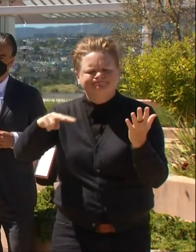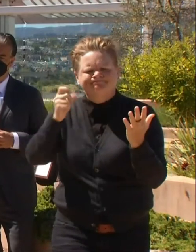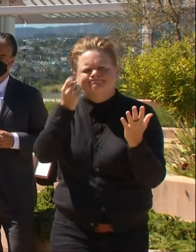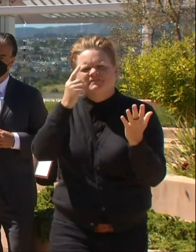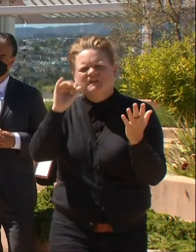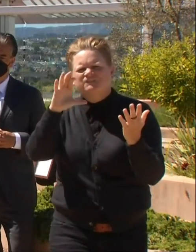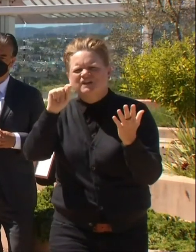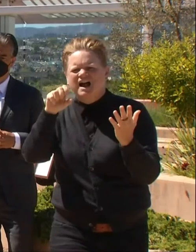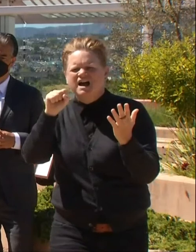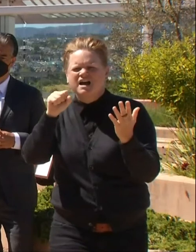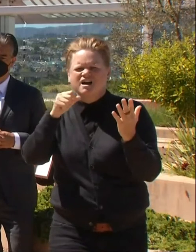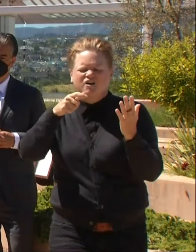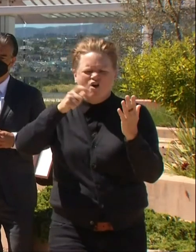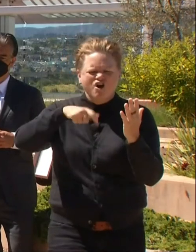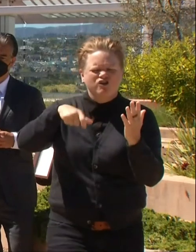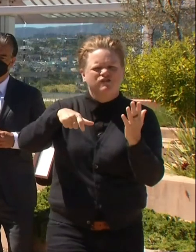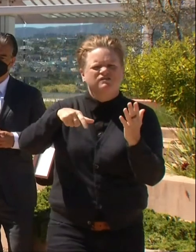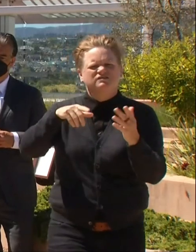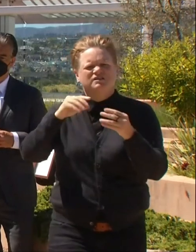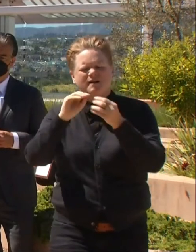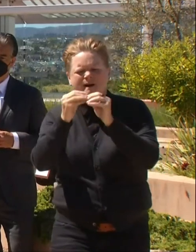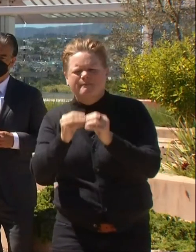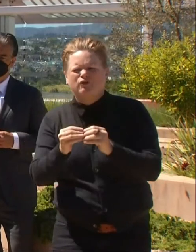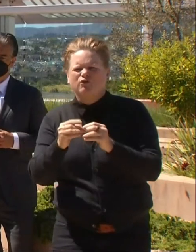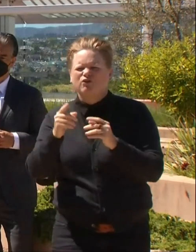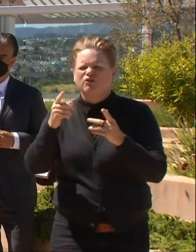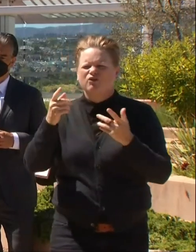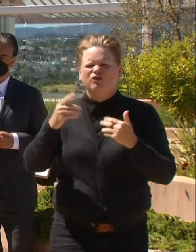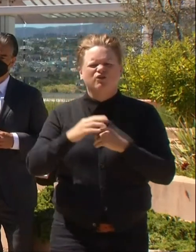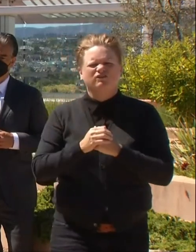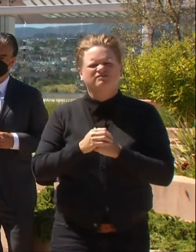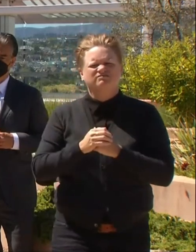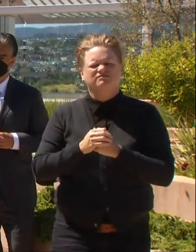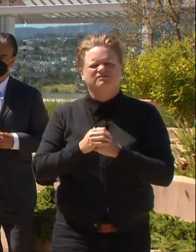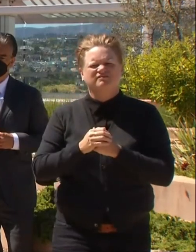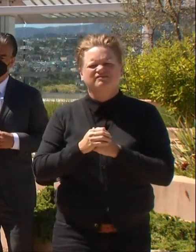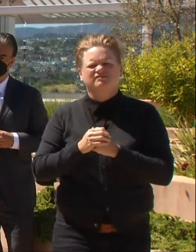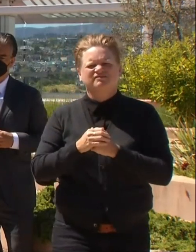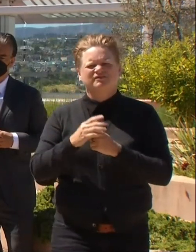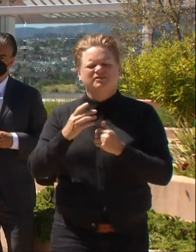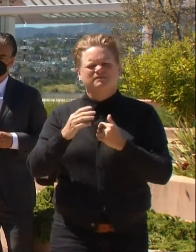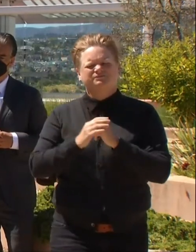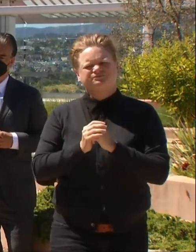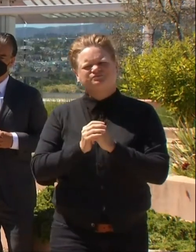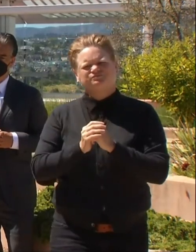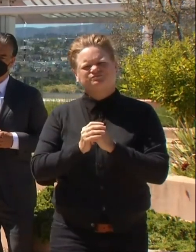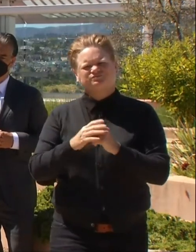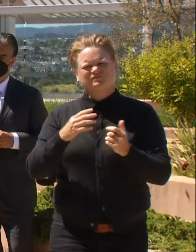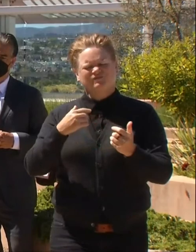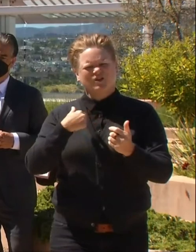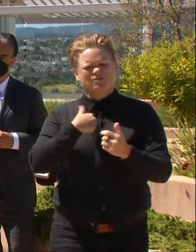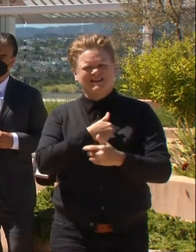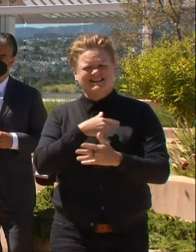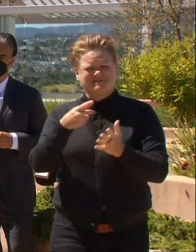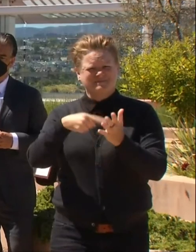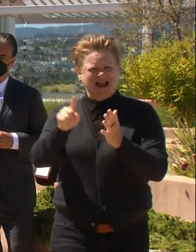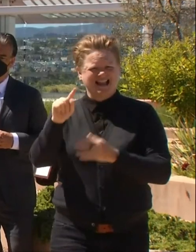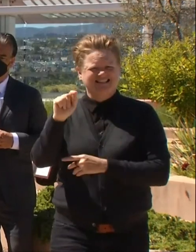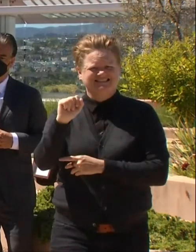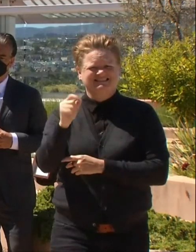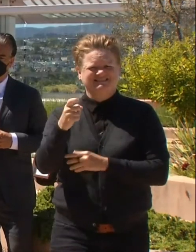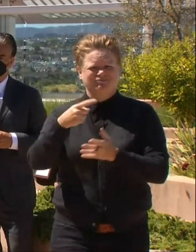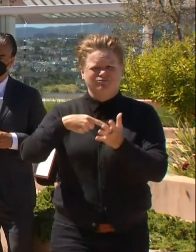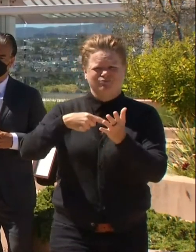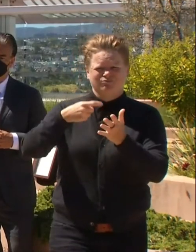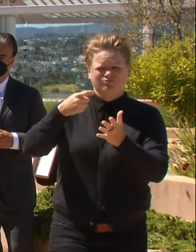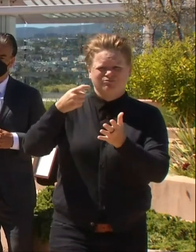so knowing that the price that we're paying in the short term pales in comparison to the prospect the price